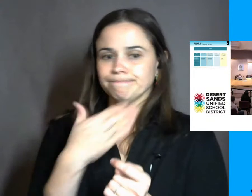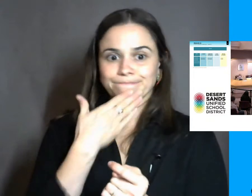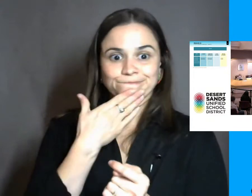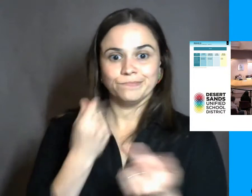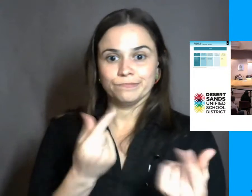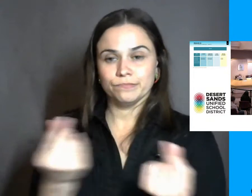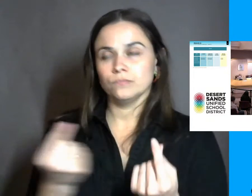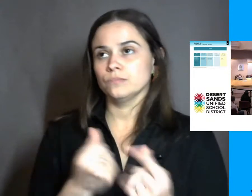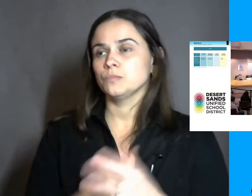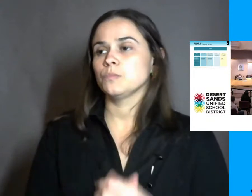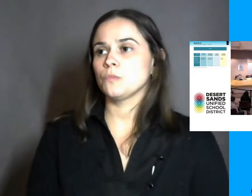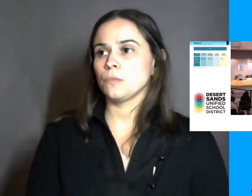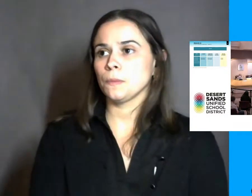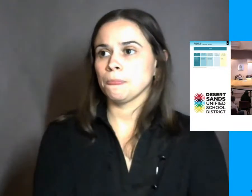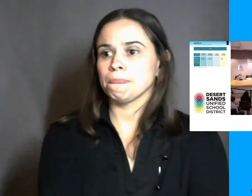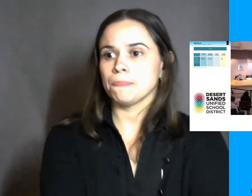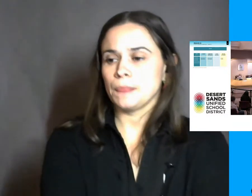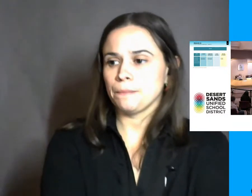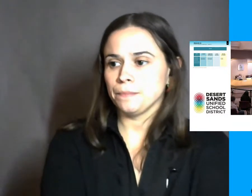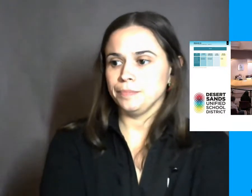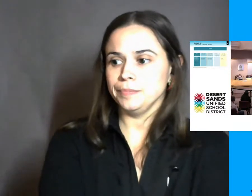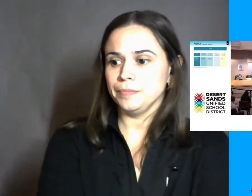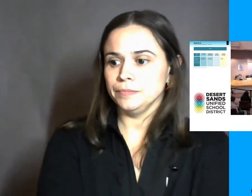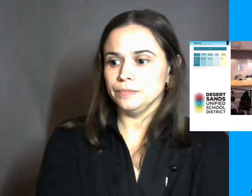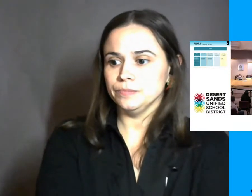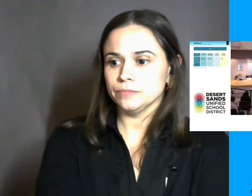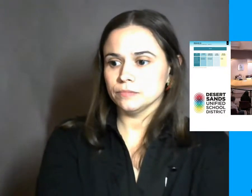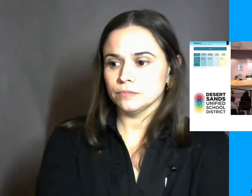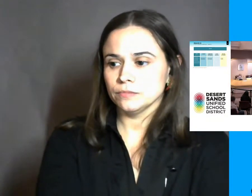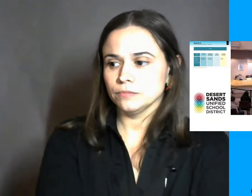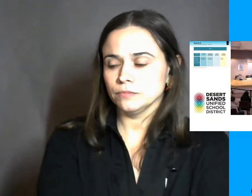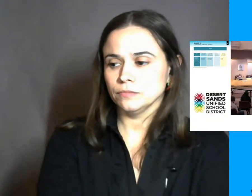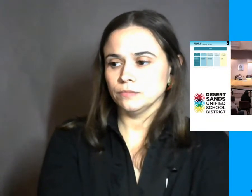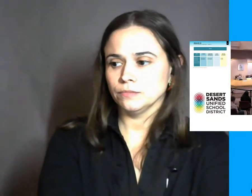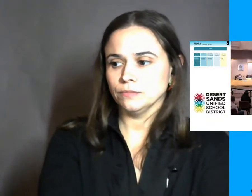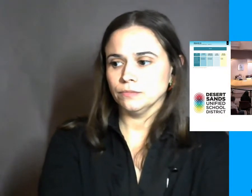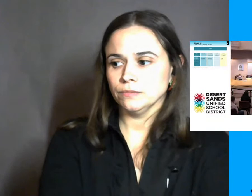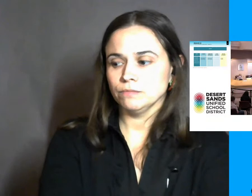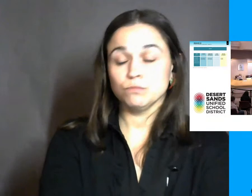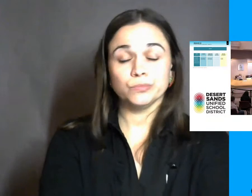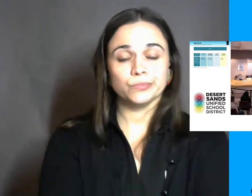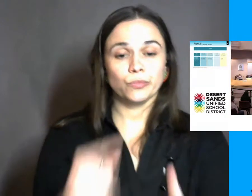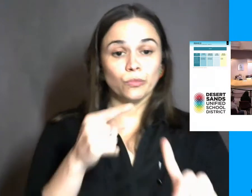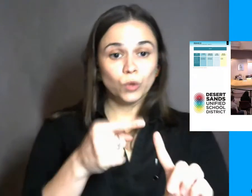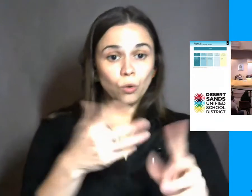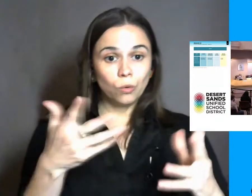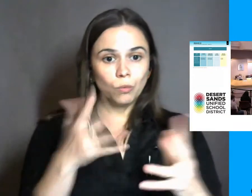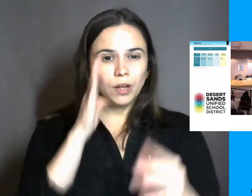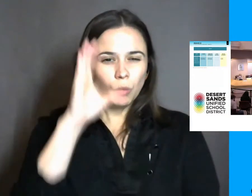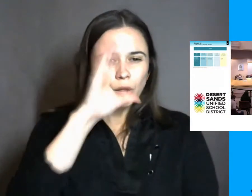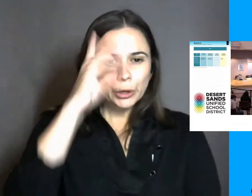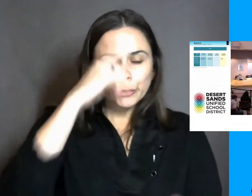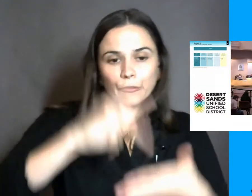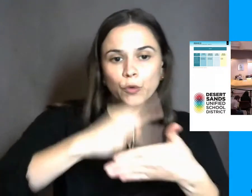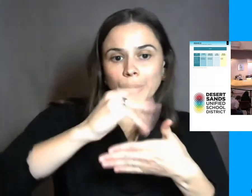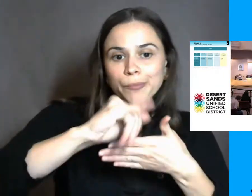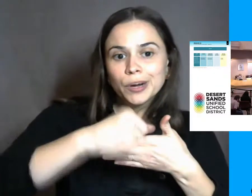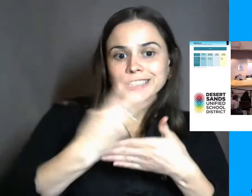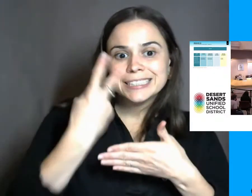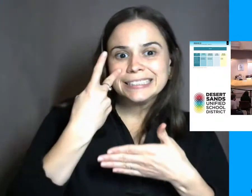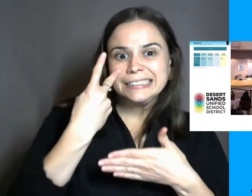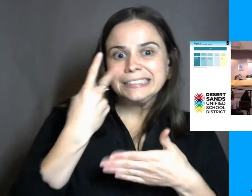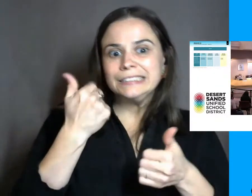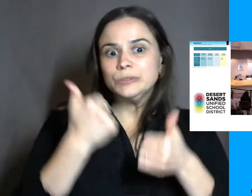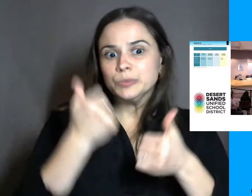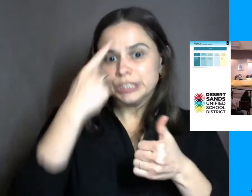locally, where the state would then turn around and match us. So we never budget our projects based on the state match